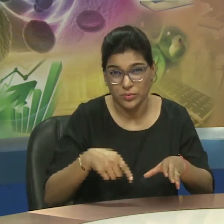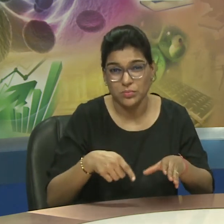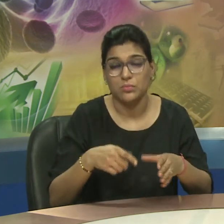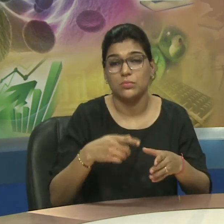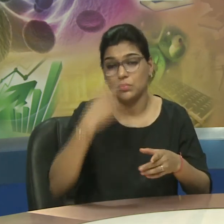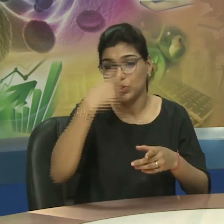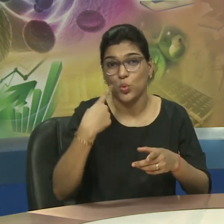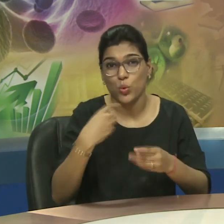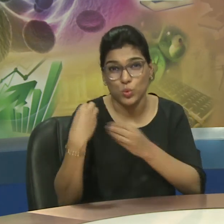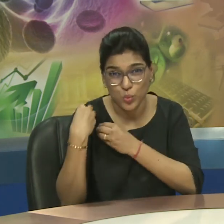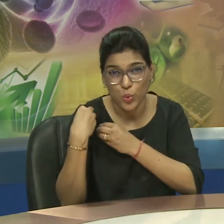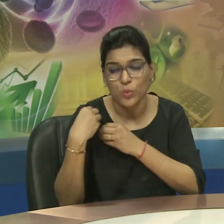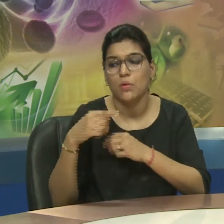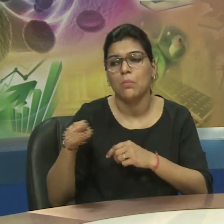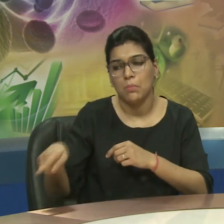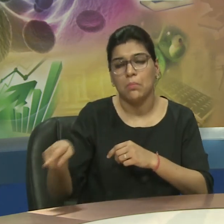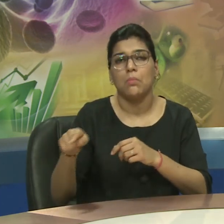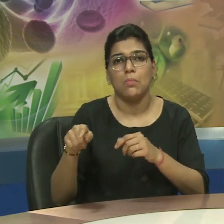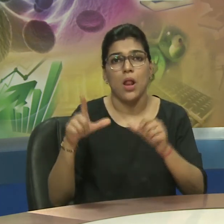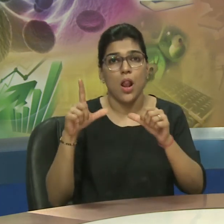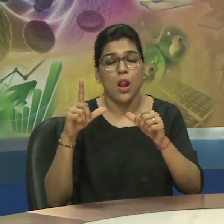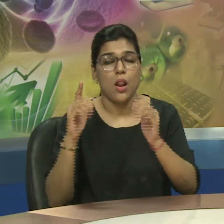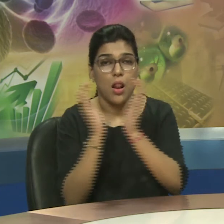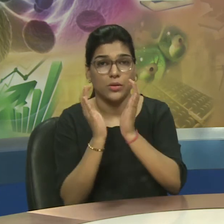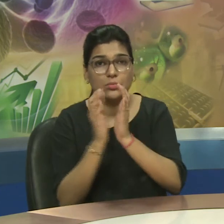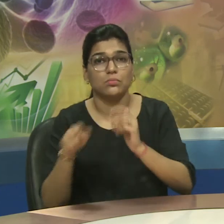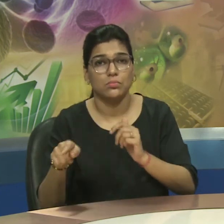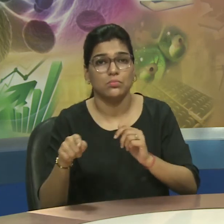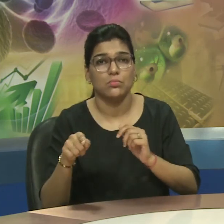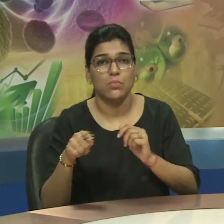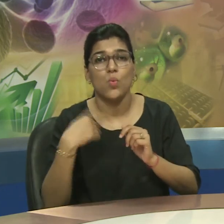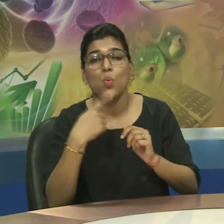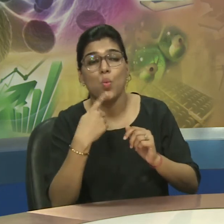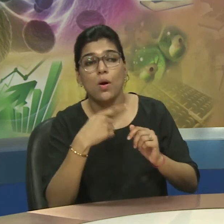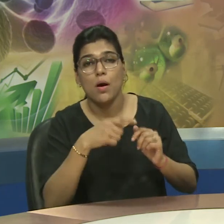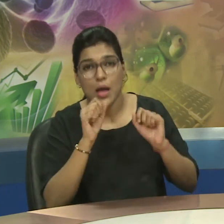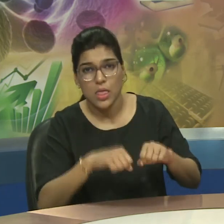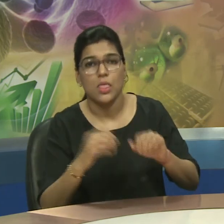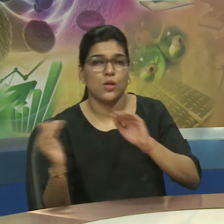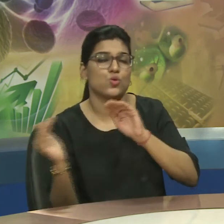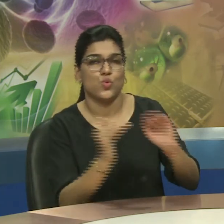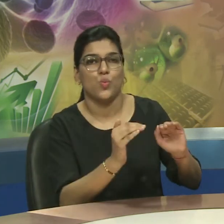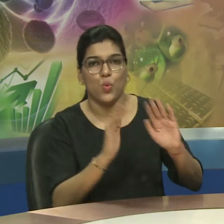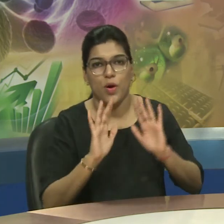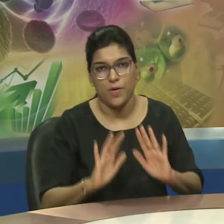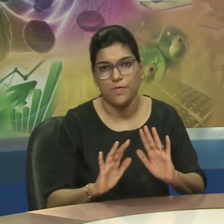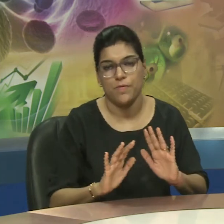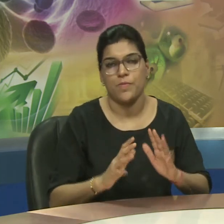person has insurable interest in the property of life insured with the stand of gain from its existence to lose